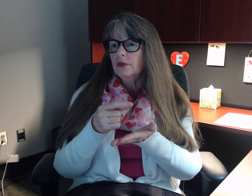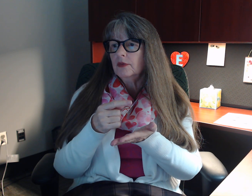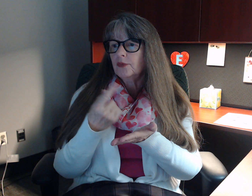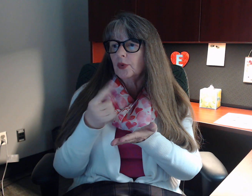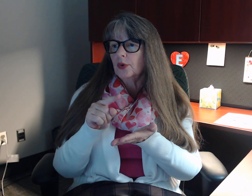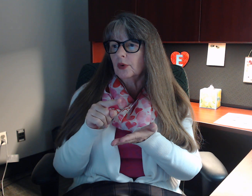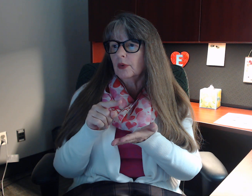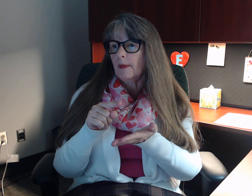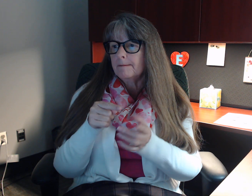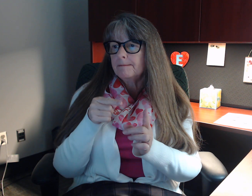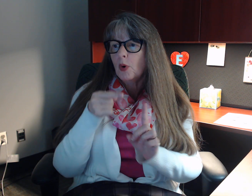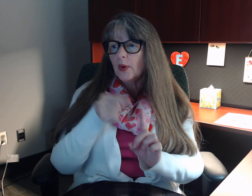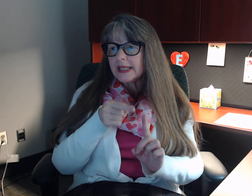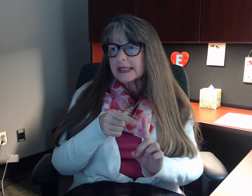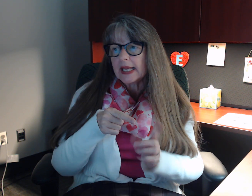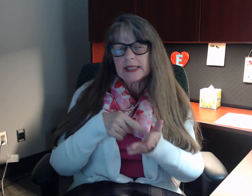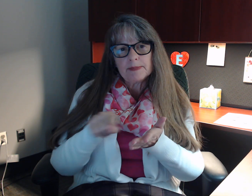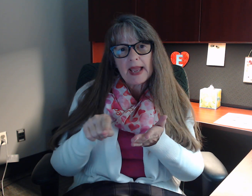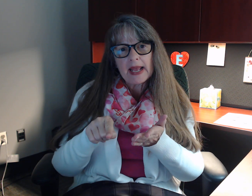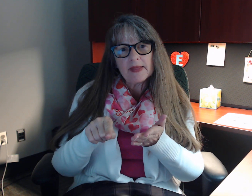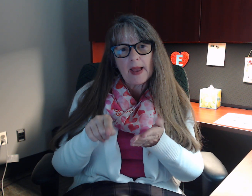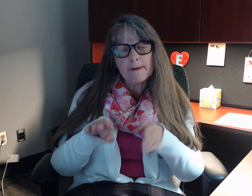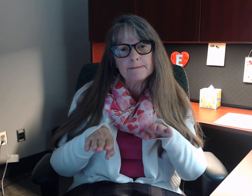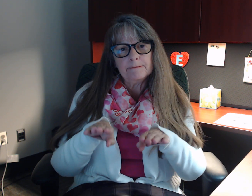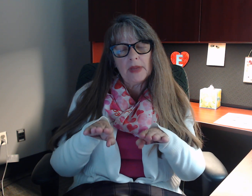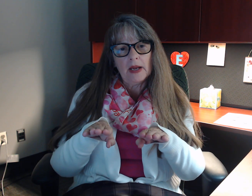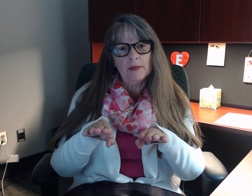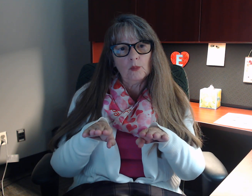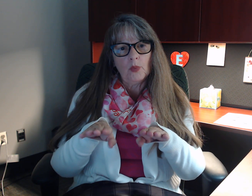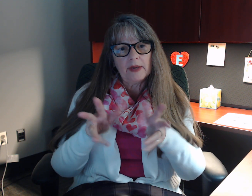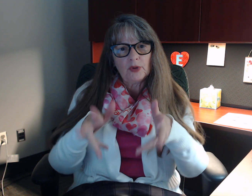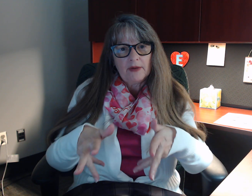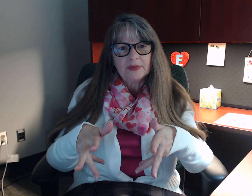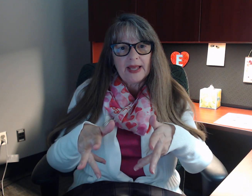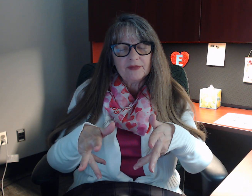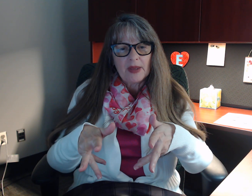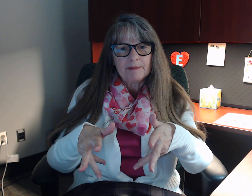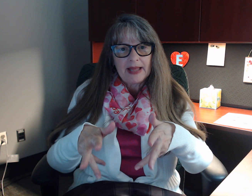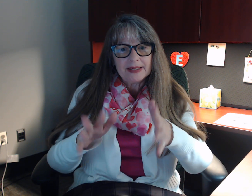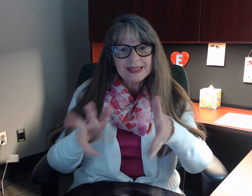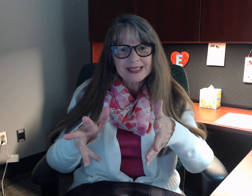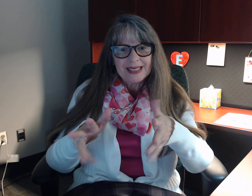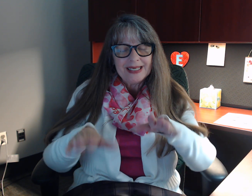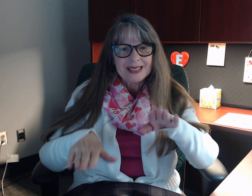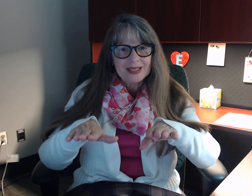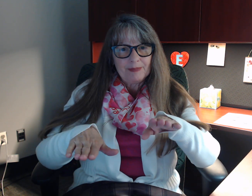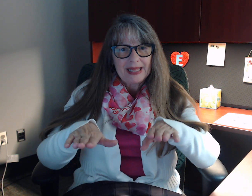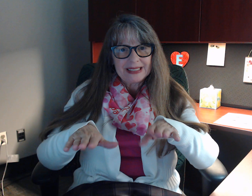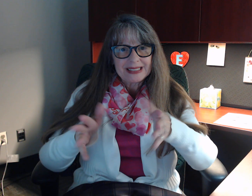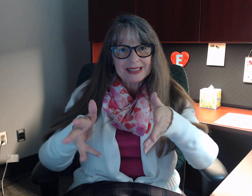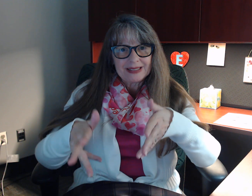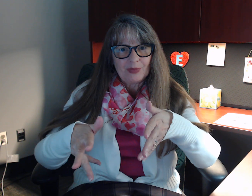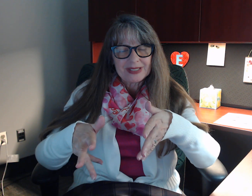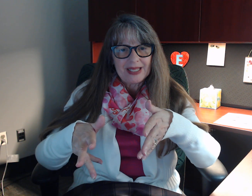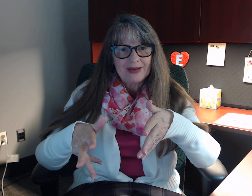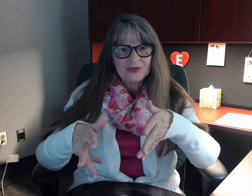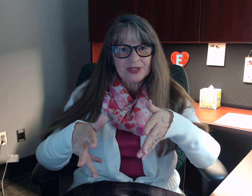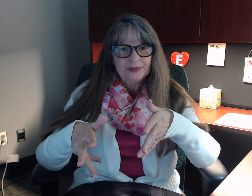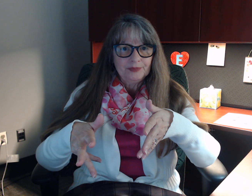for your points to pay that whatever you have left, that balance, instead of balance what's left or